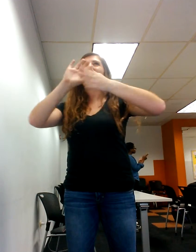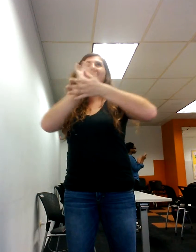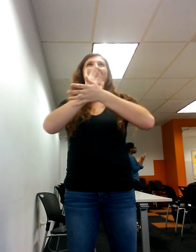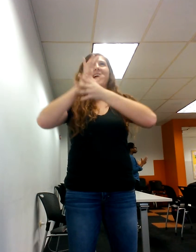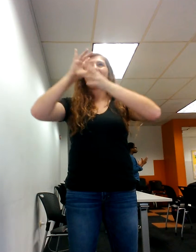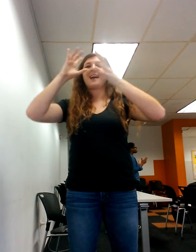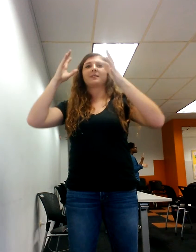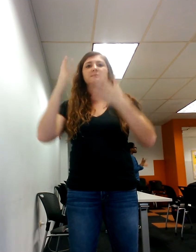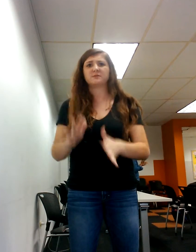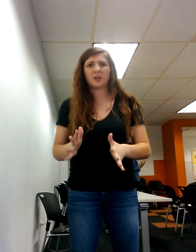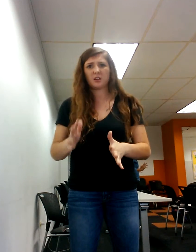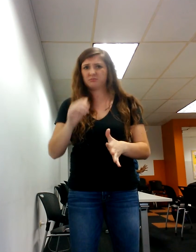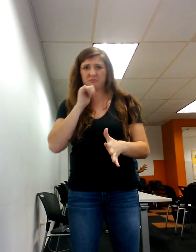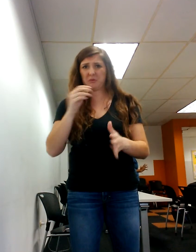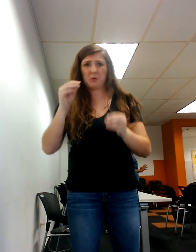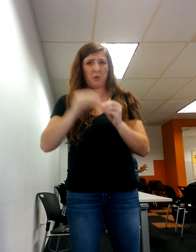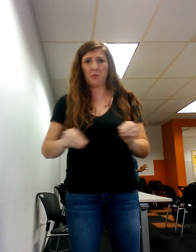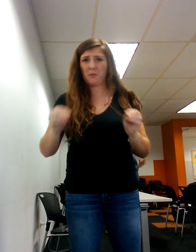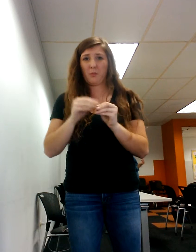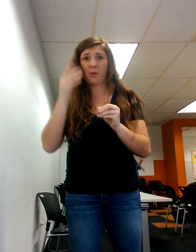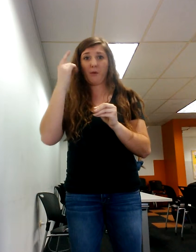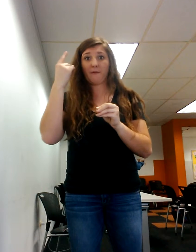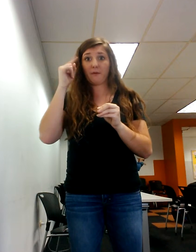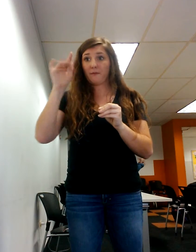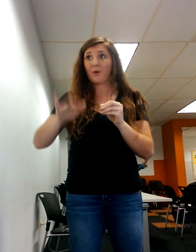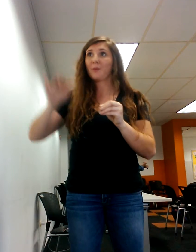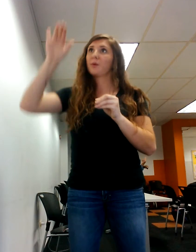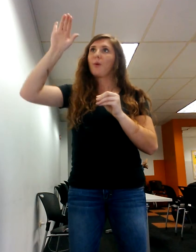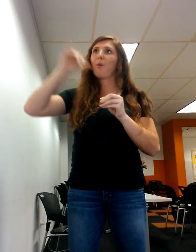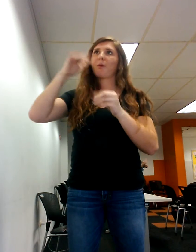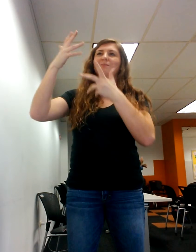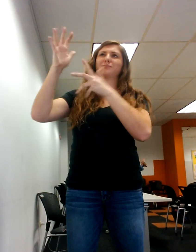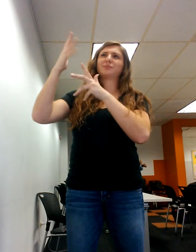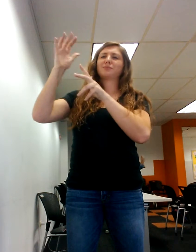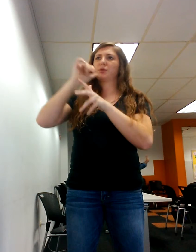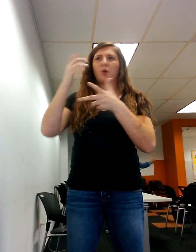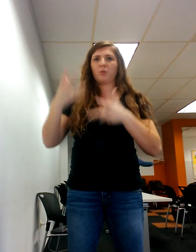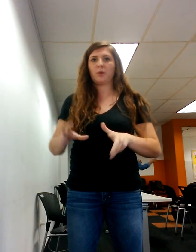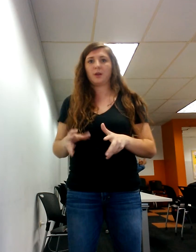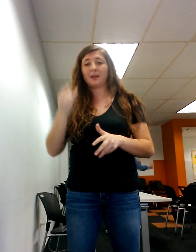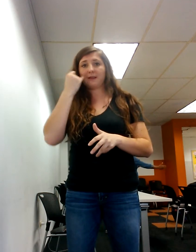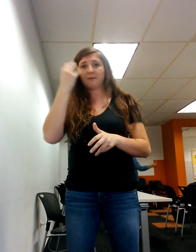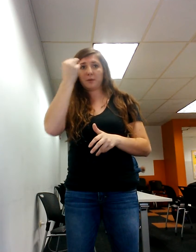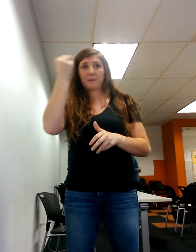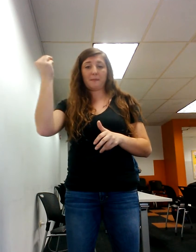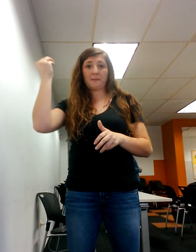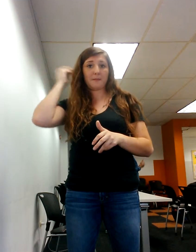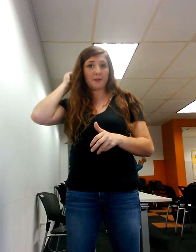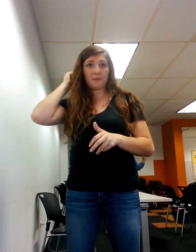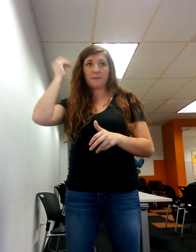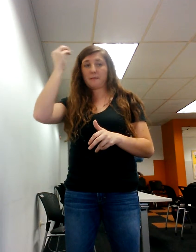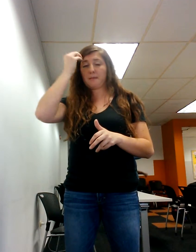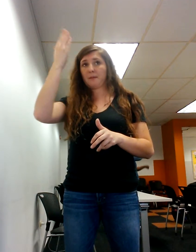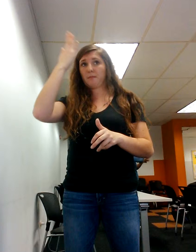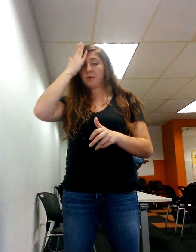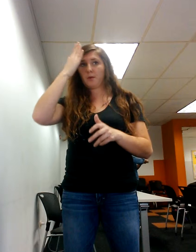head, and it all becomes English words and English language. We try to memorize something, what do? We repeat it over to ourselves over and over and